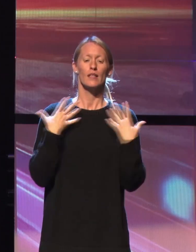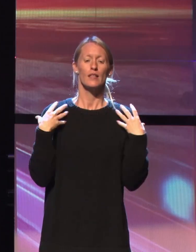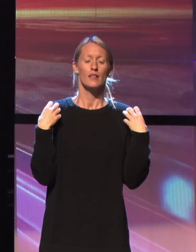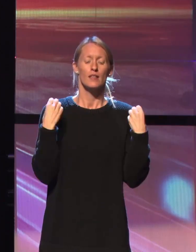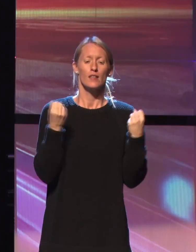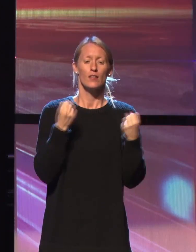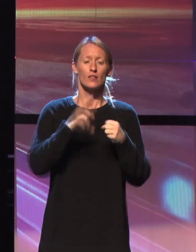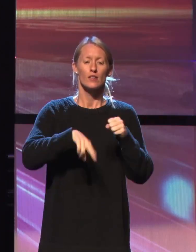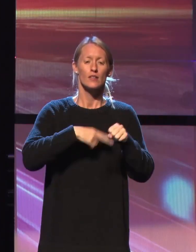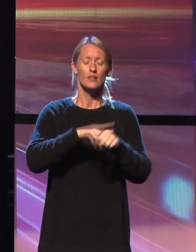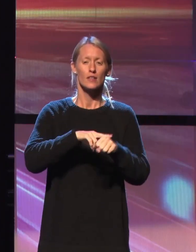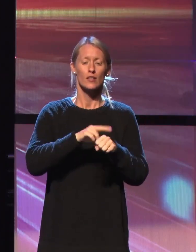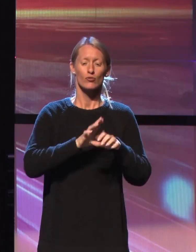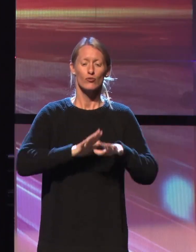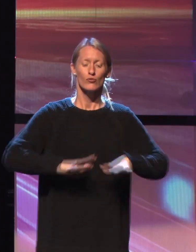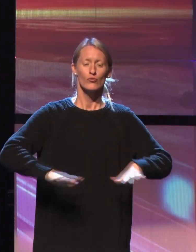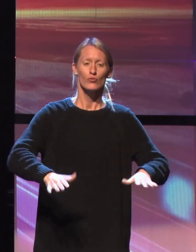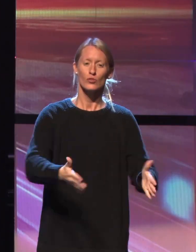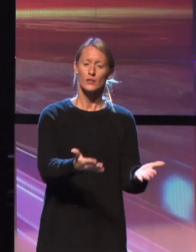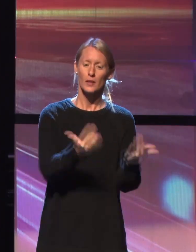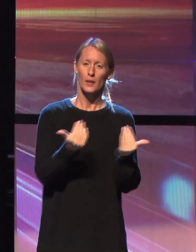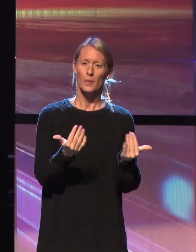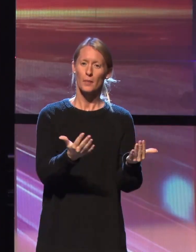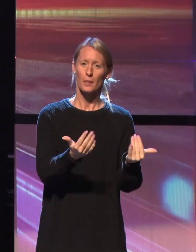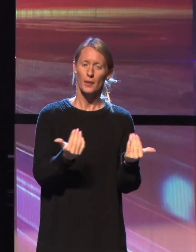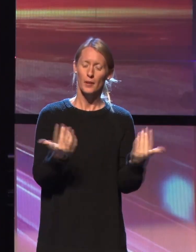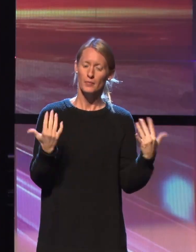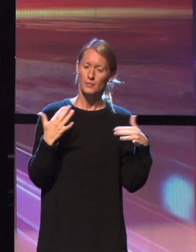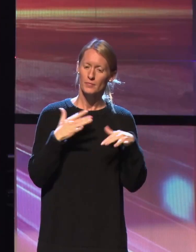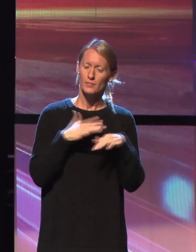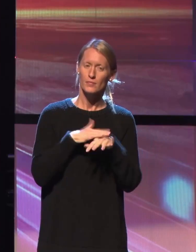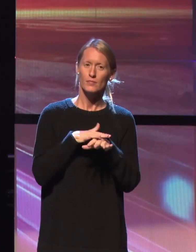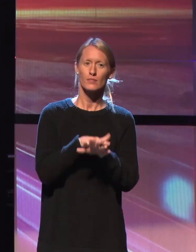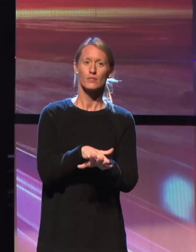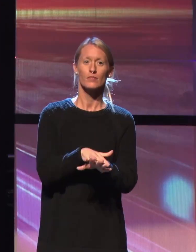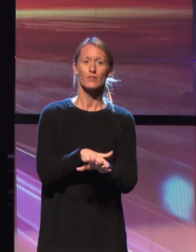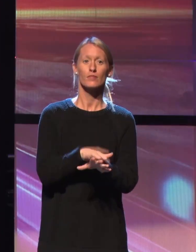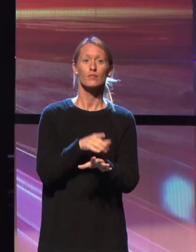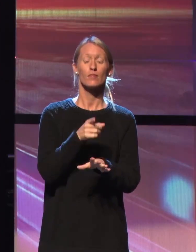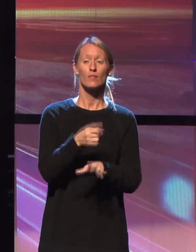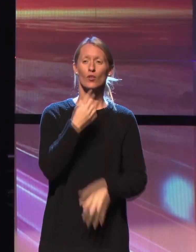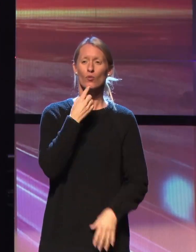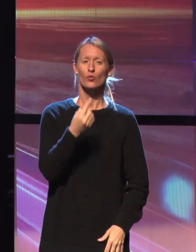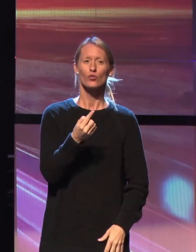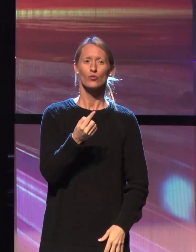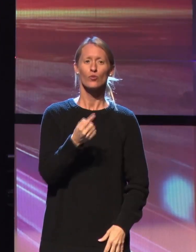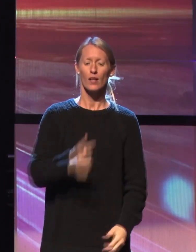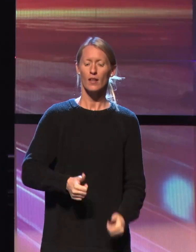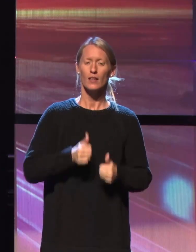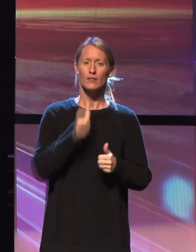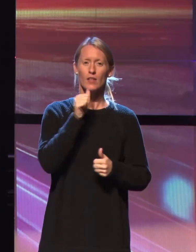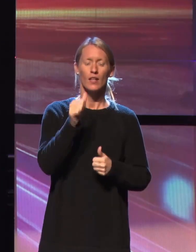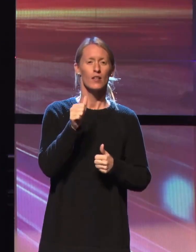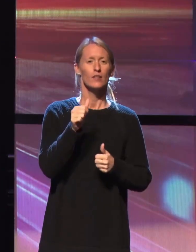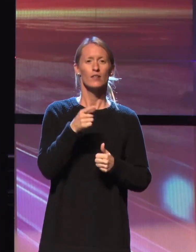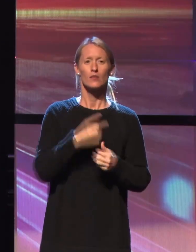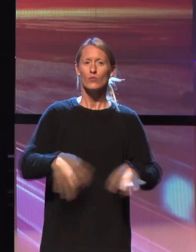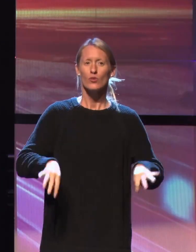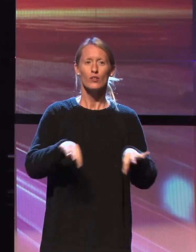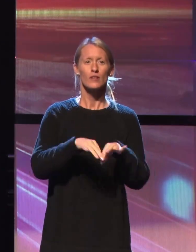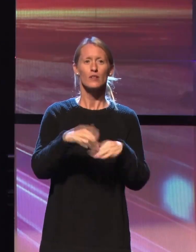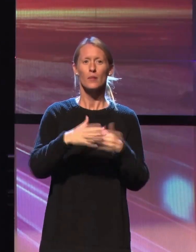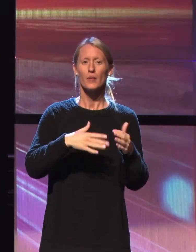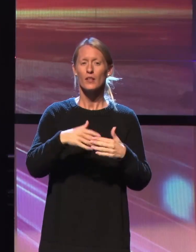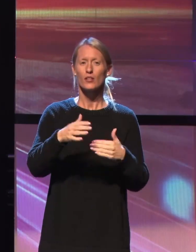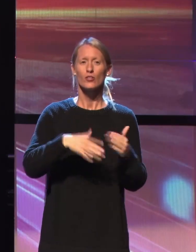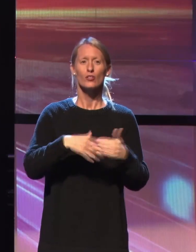of life, when every place else has told you that your life doesn't matter, when every place else has told you that you haven't lived the way you're supposed to live, there's a river